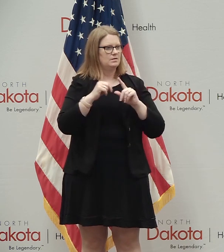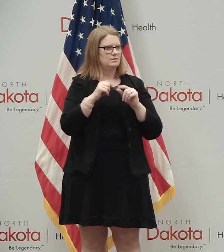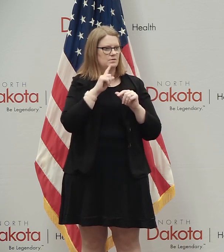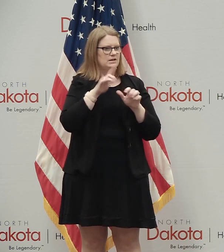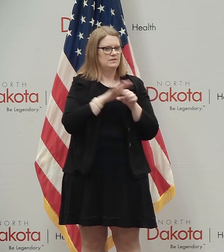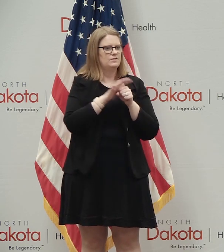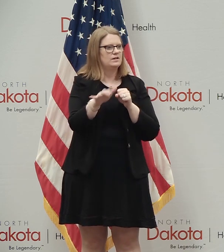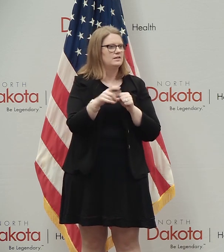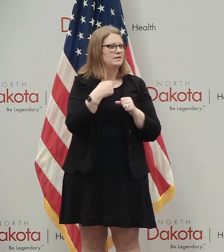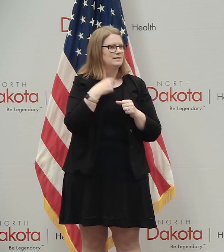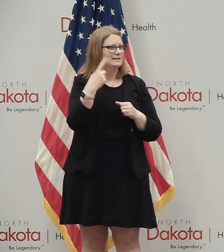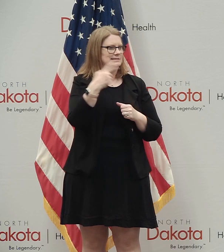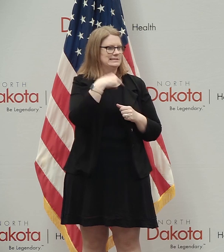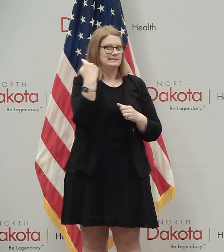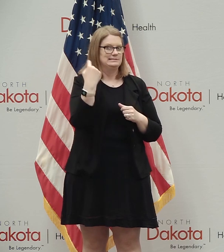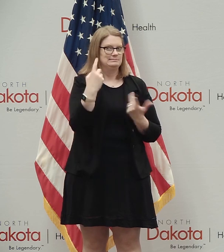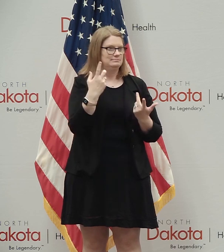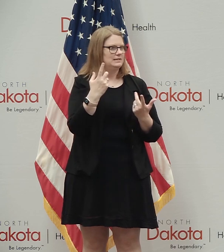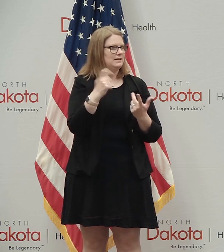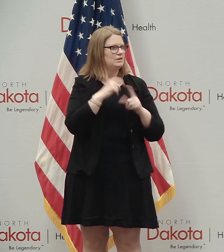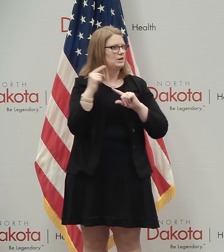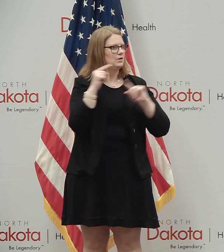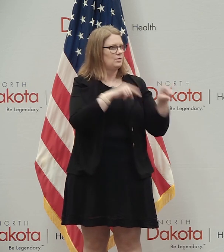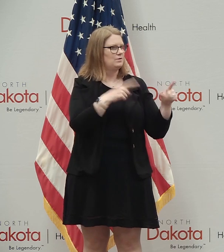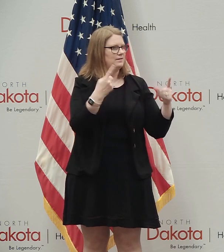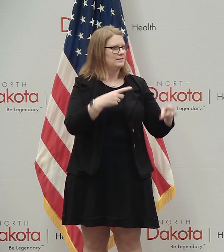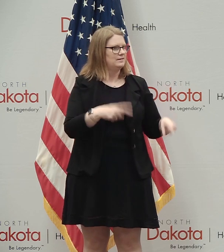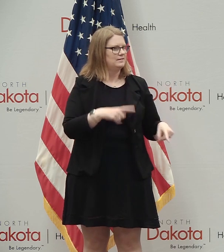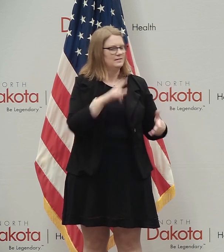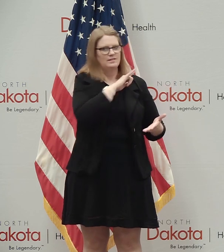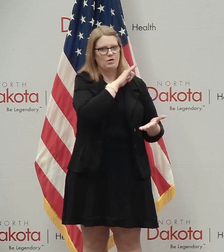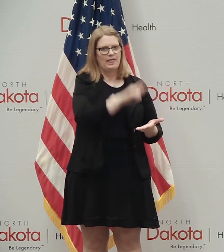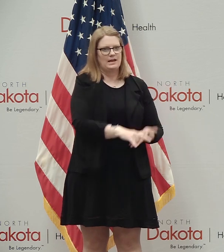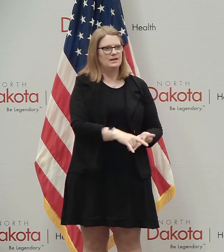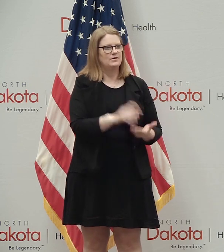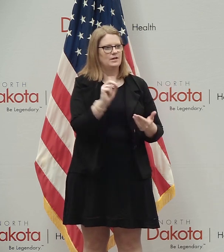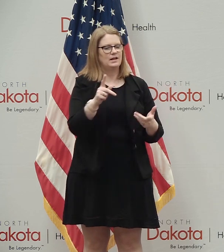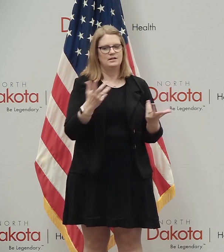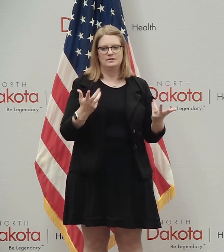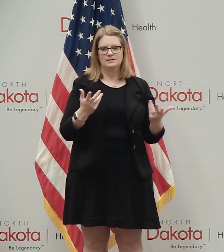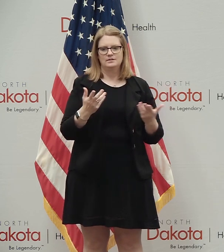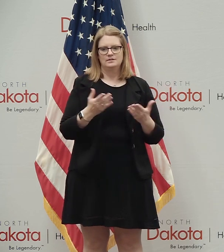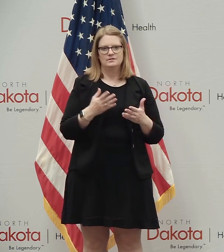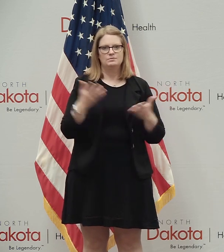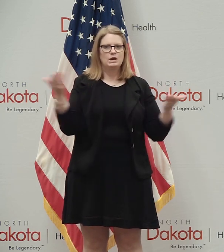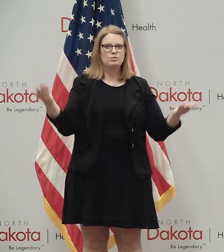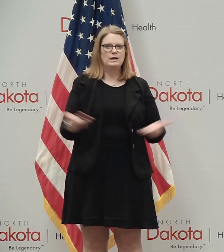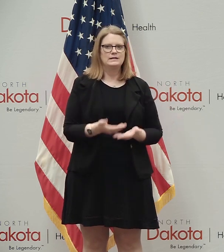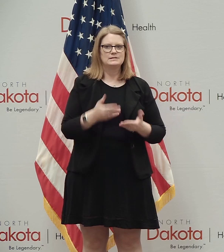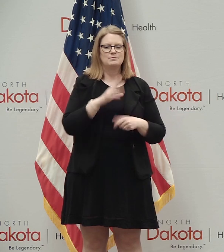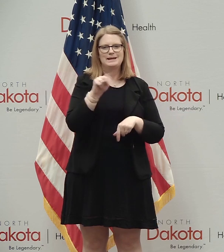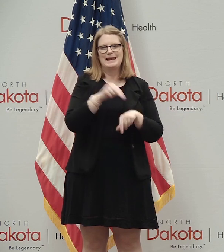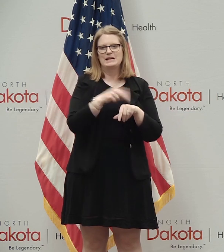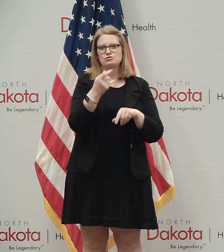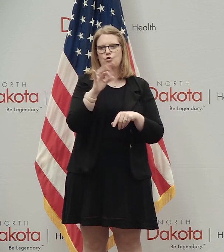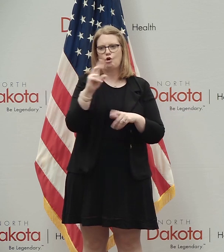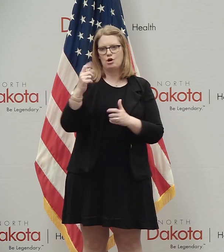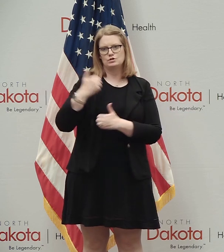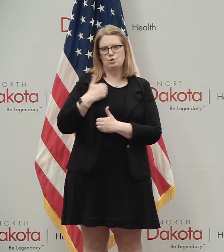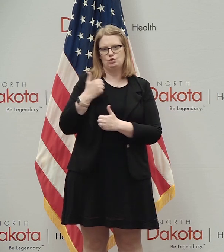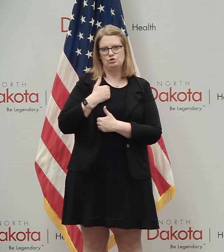elbow. I'm getting a signal here that I've got to go to an event. Okay, all right. So we're greeting some returning National Guard